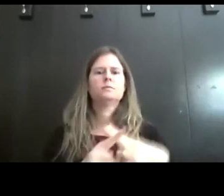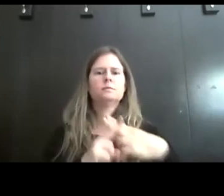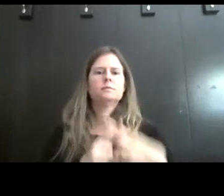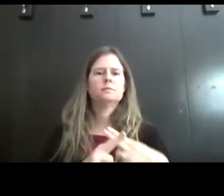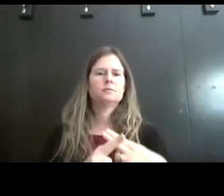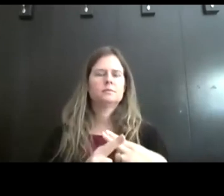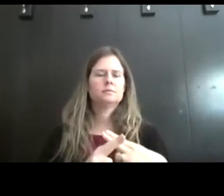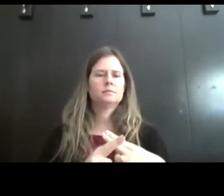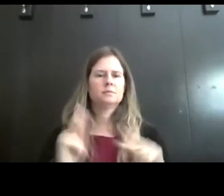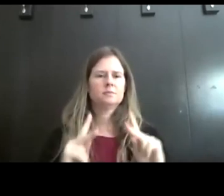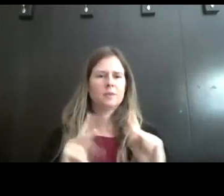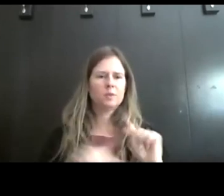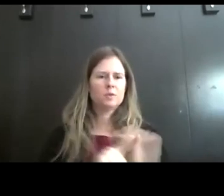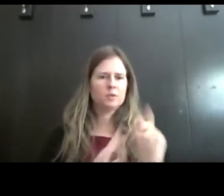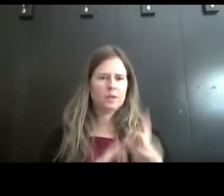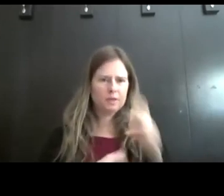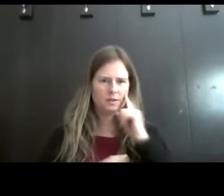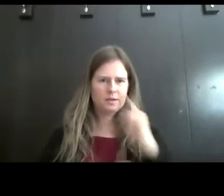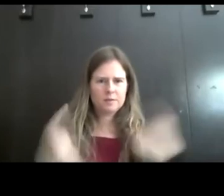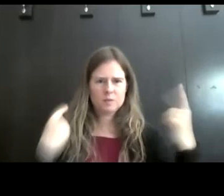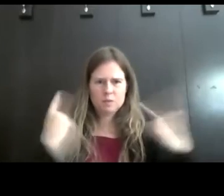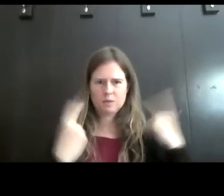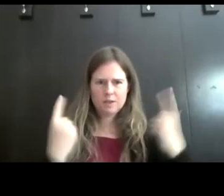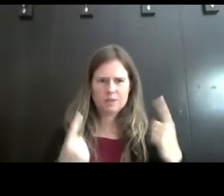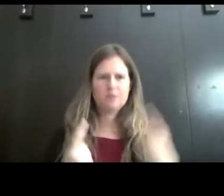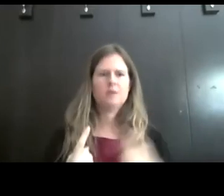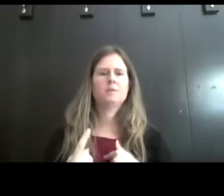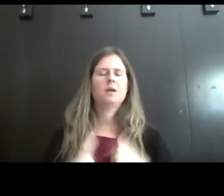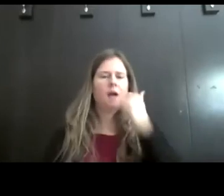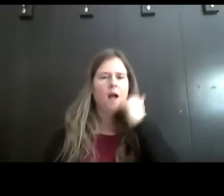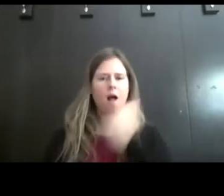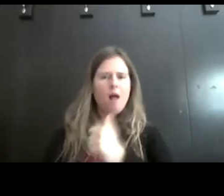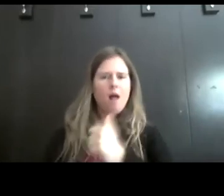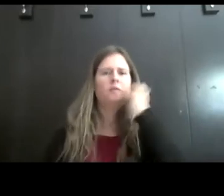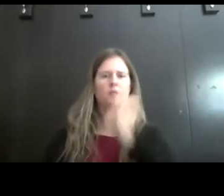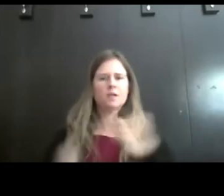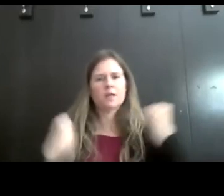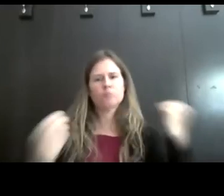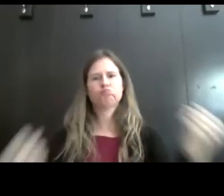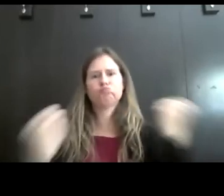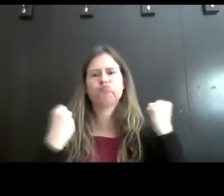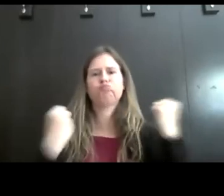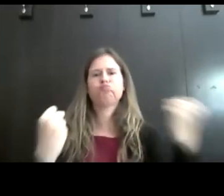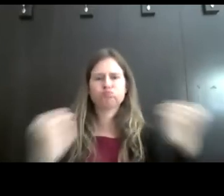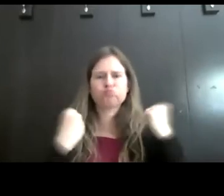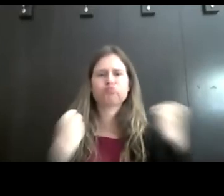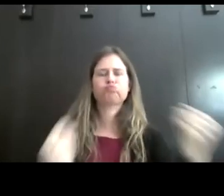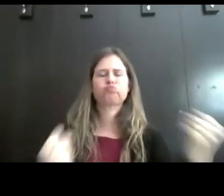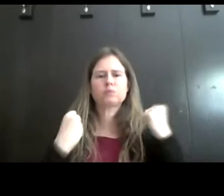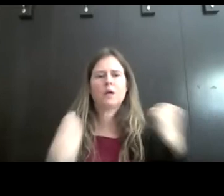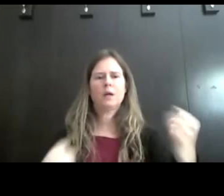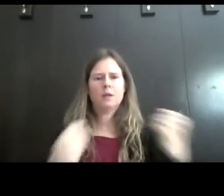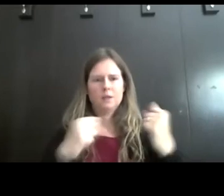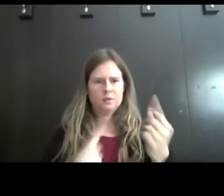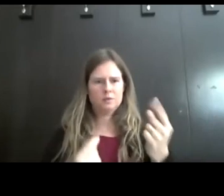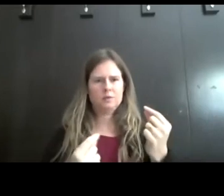crazy because I do the same 7 or 8 exercises over and over and over. All I want to do is build up paddling muscles,